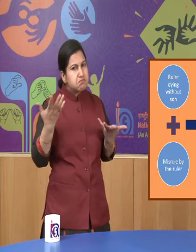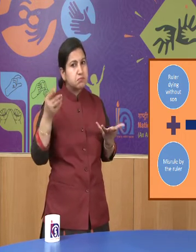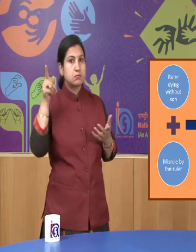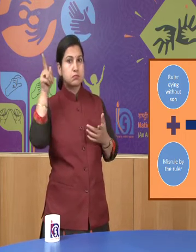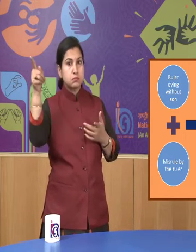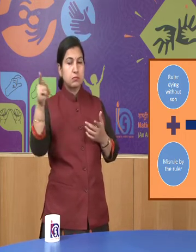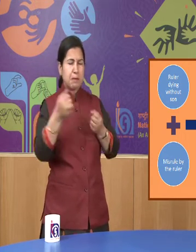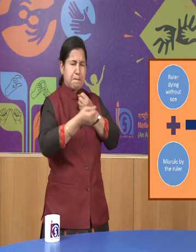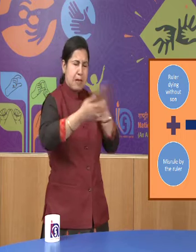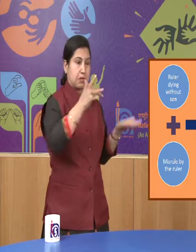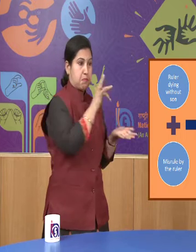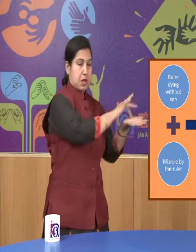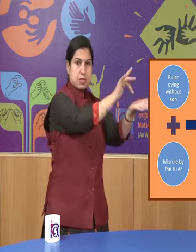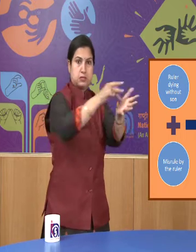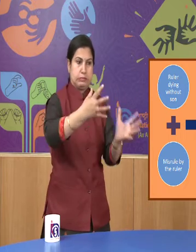of Satara,